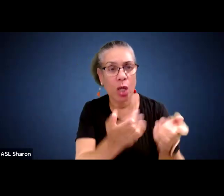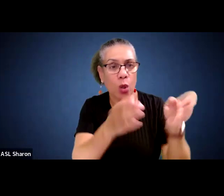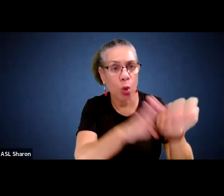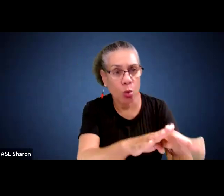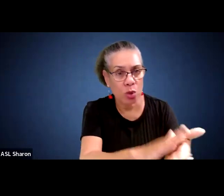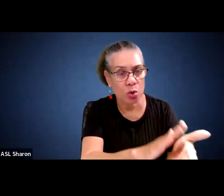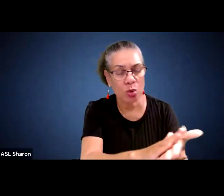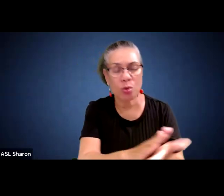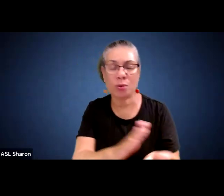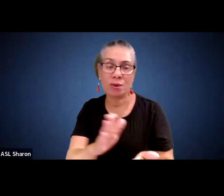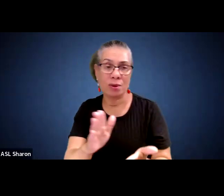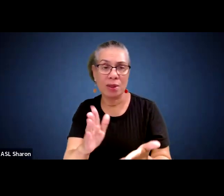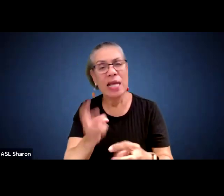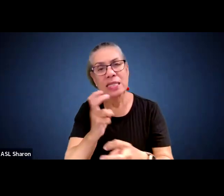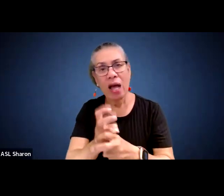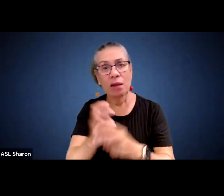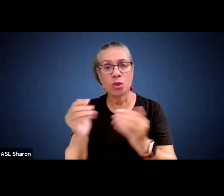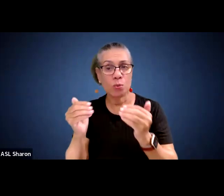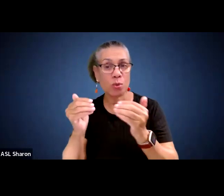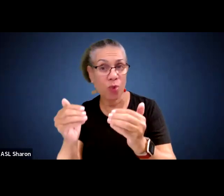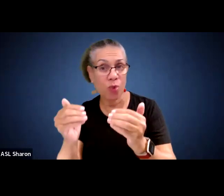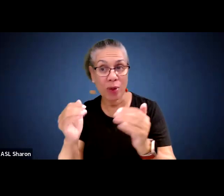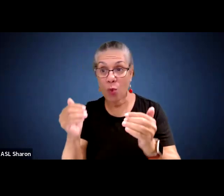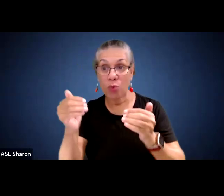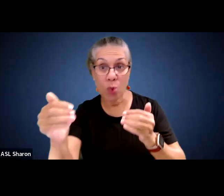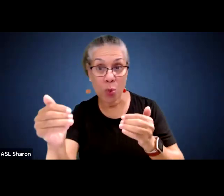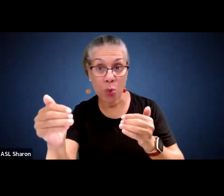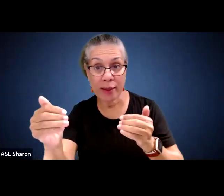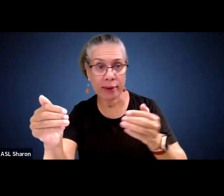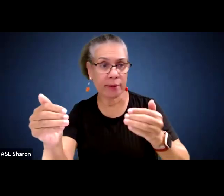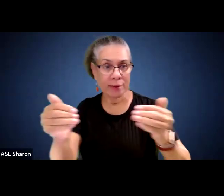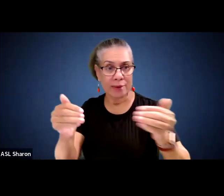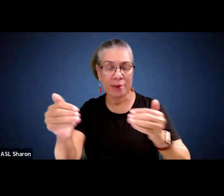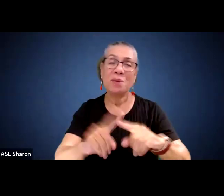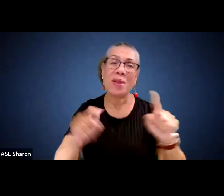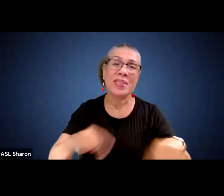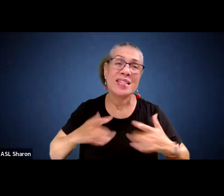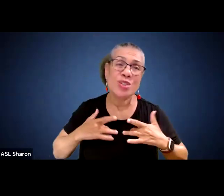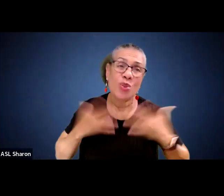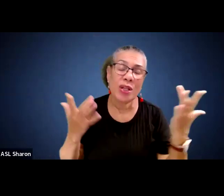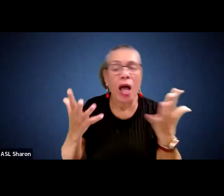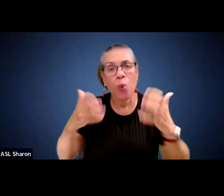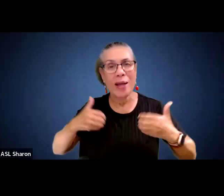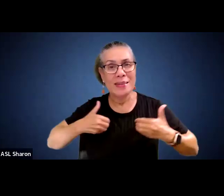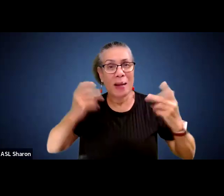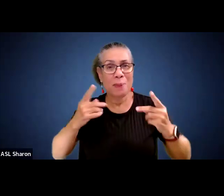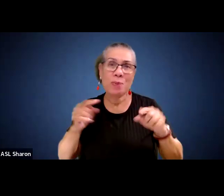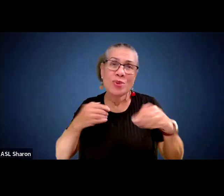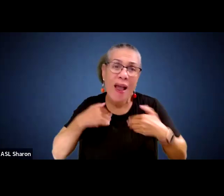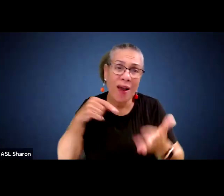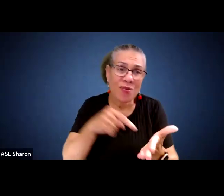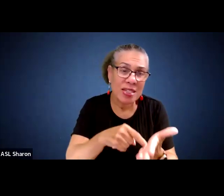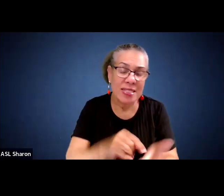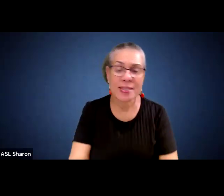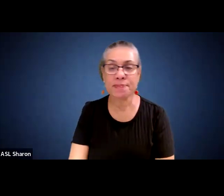keep sort of moving one-offs forward. But this is exciting, and I want young people to have these seats. Yeah, the only thing I would